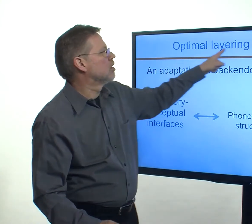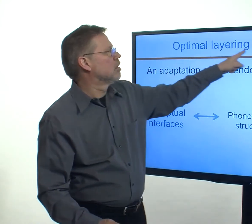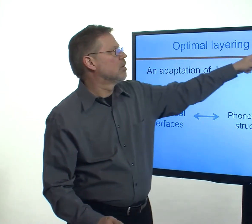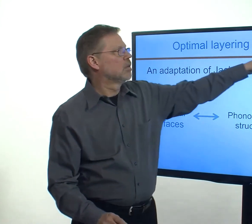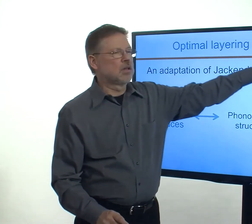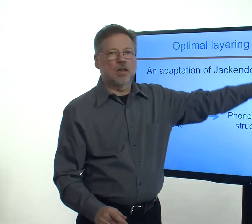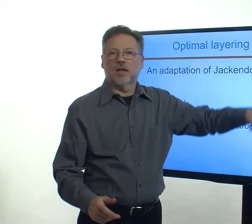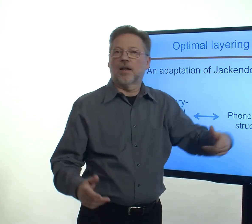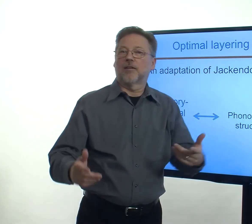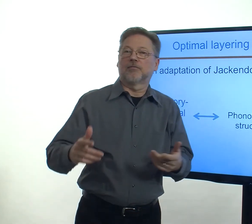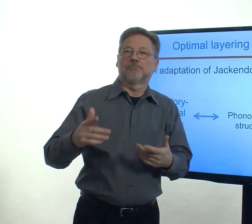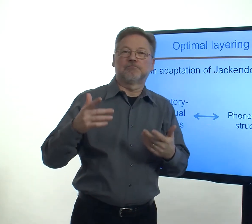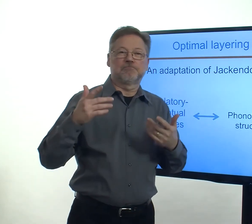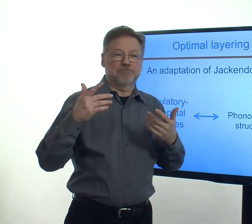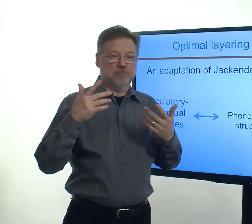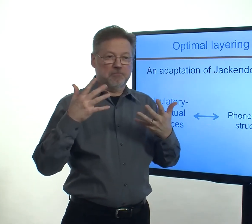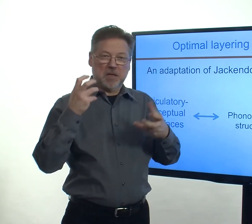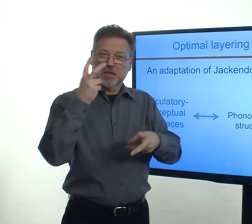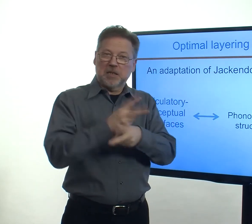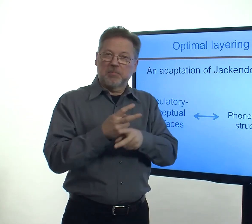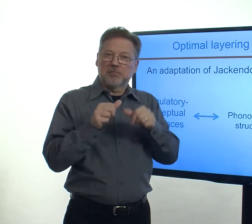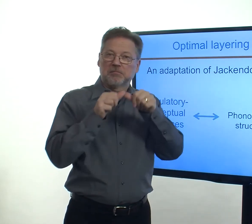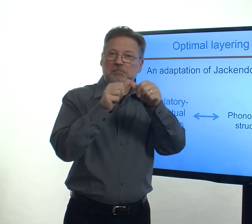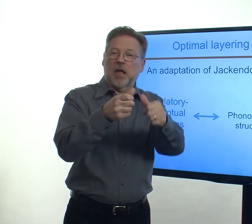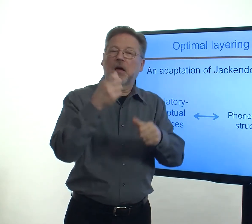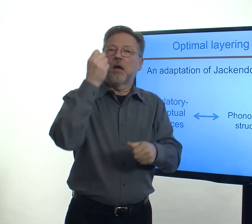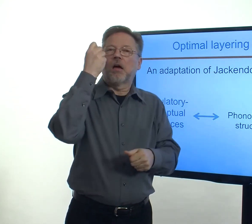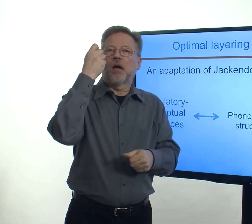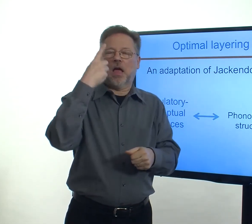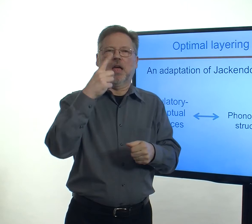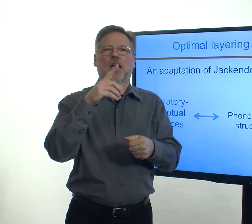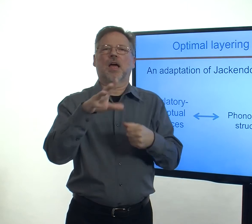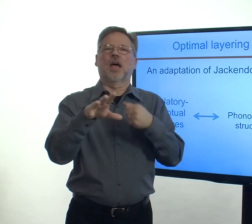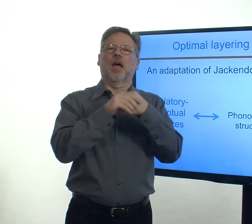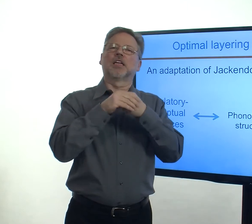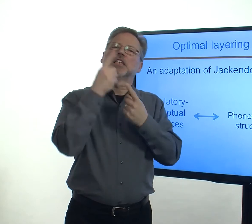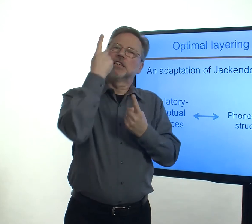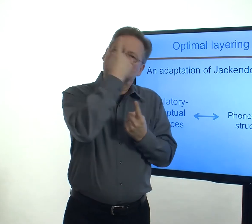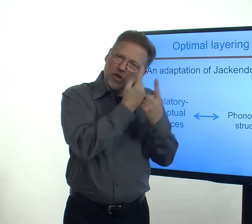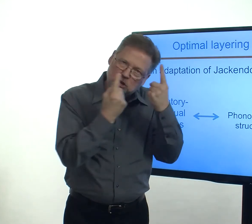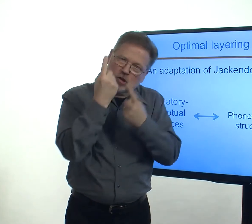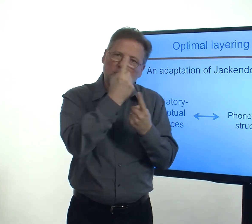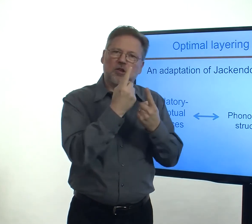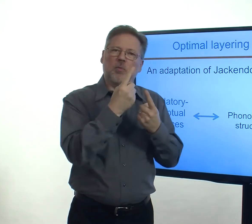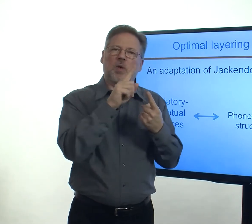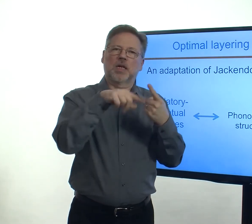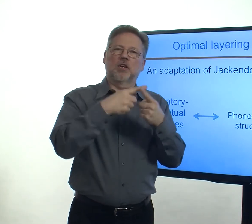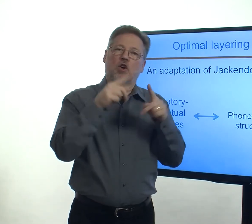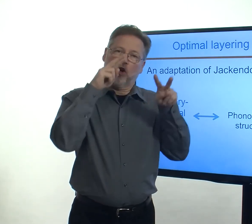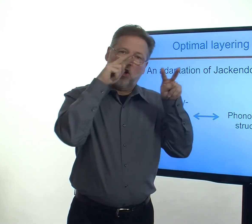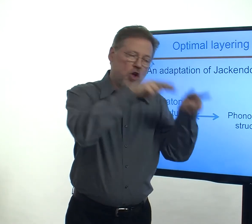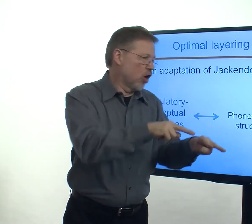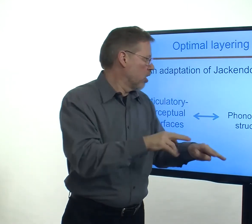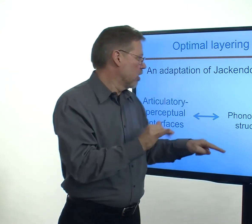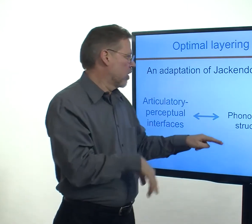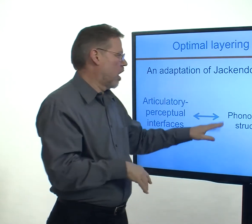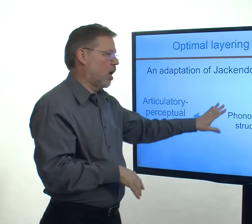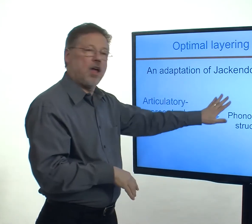For optimal layering of linguistic units, I propose we consider an adaptation to phonological structure in